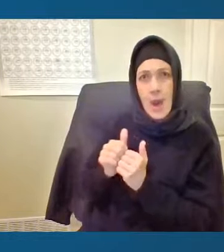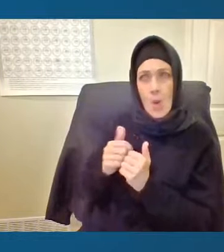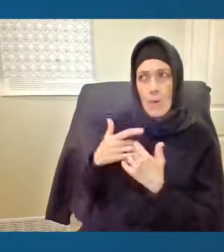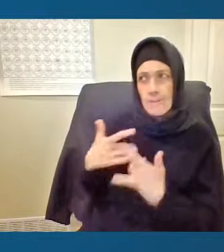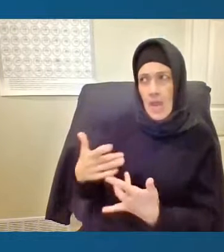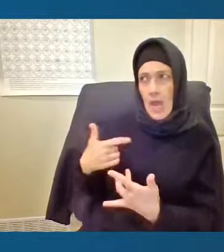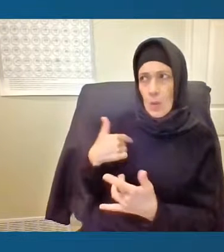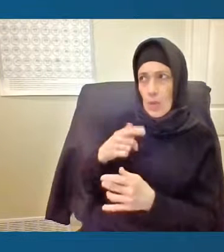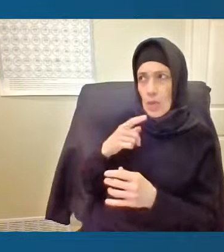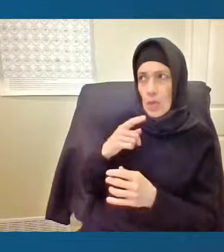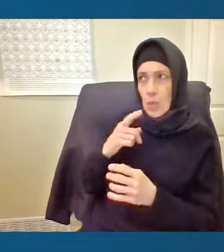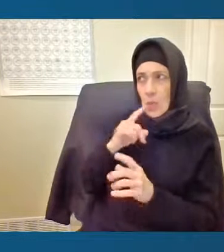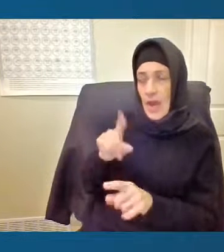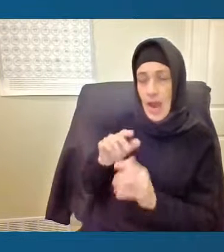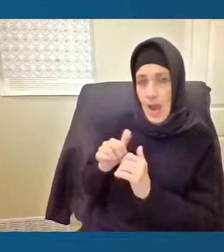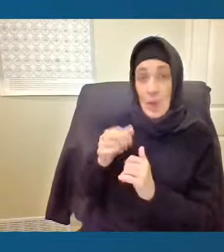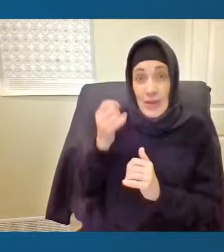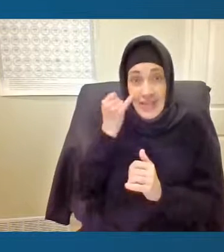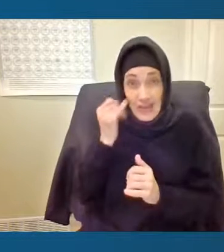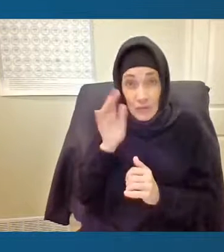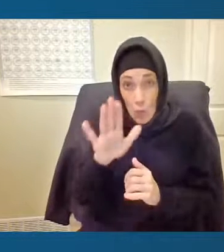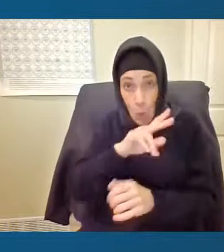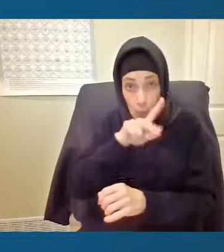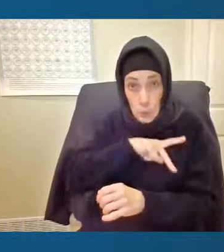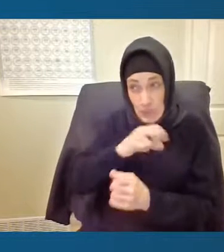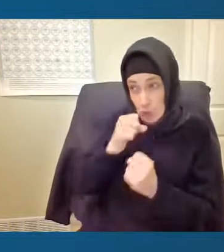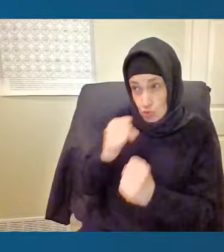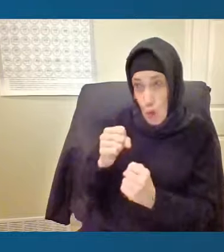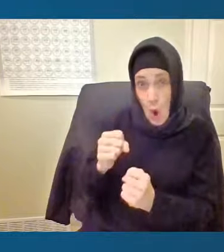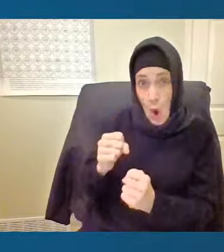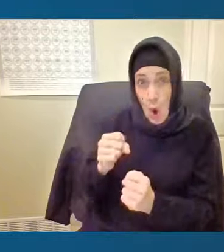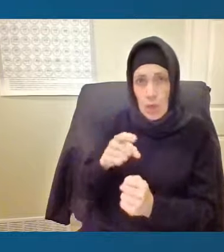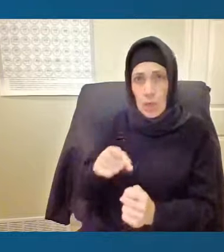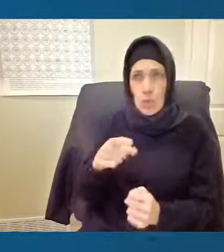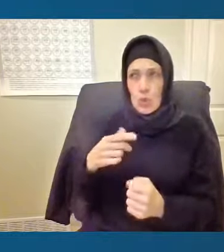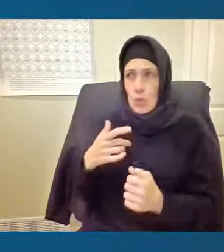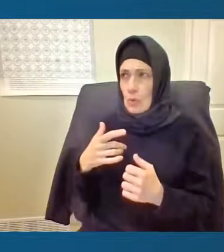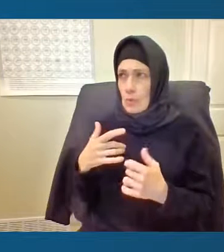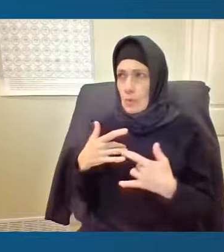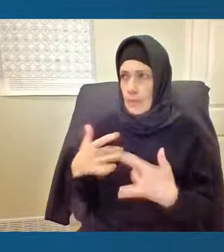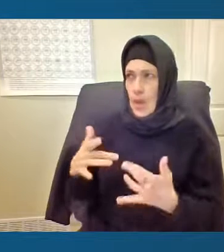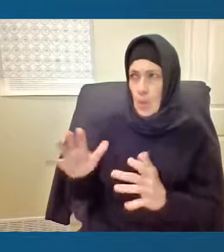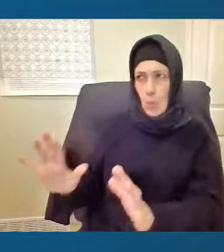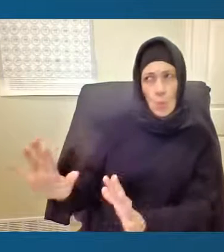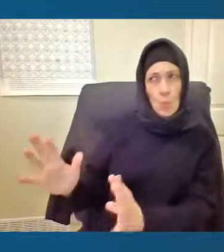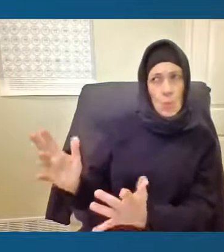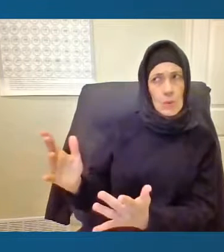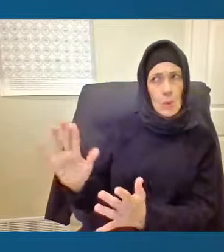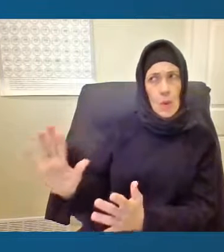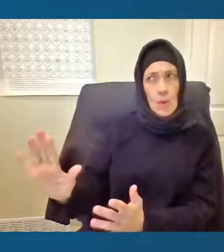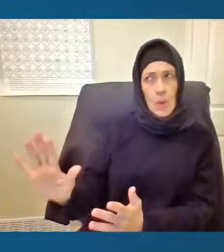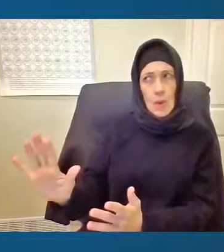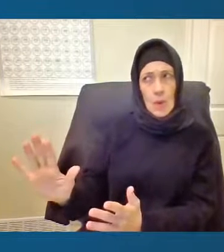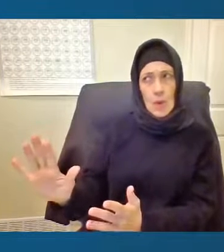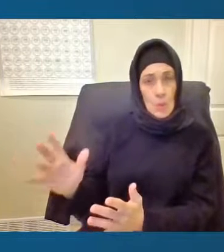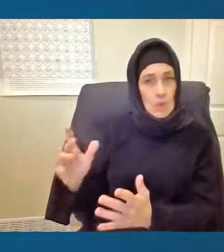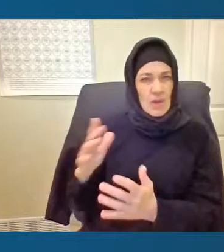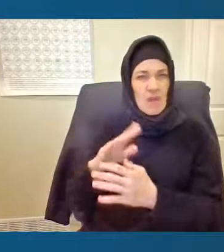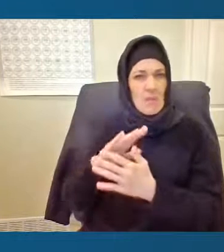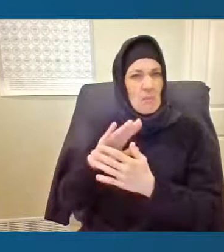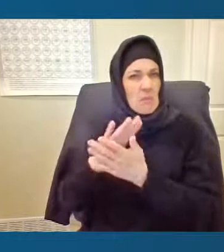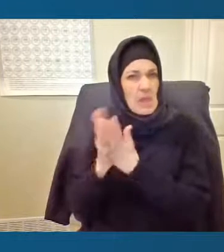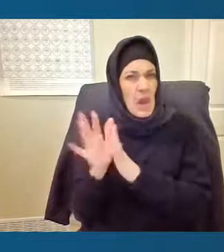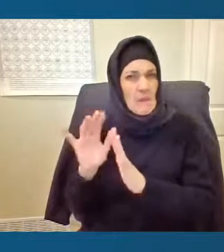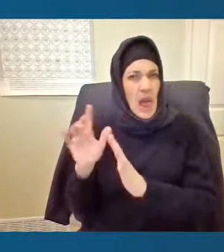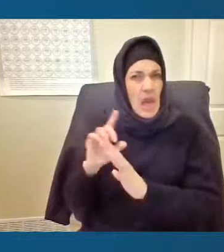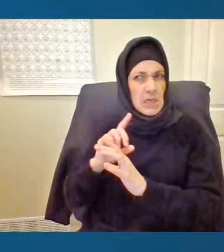strong personality, you kind of entrench yourself. You kind of like, yo, back up, right? You get defensive.